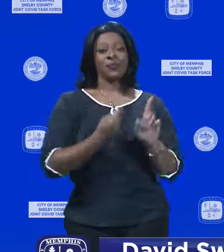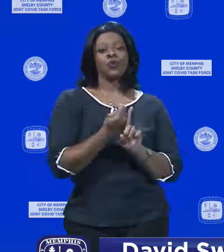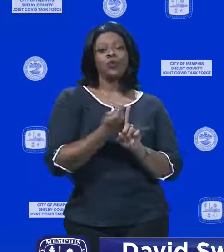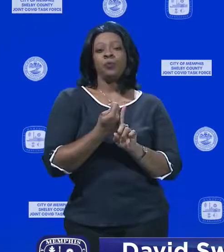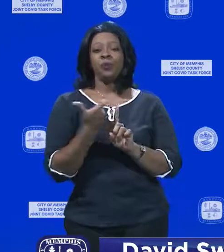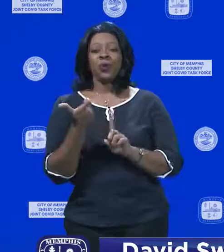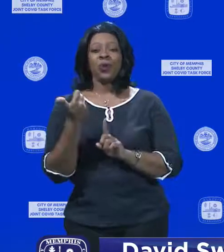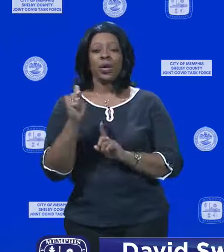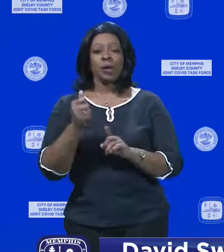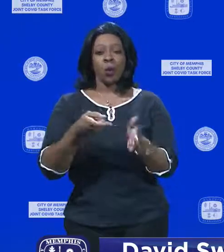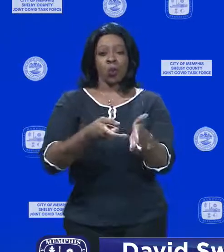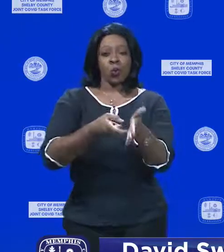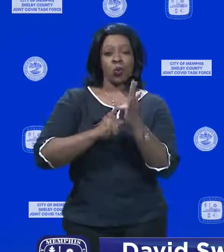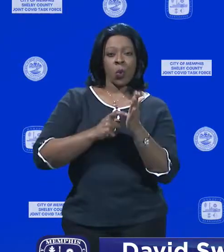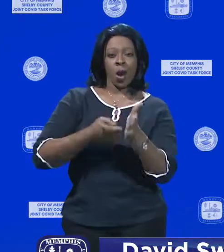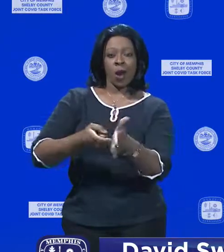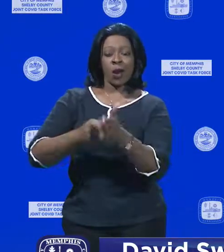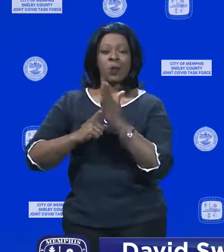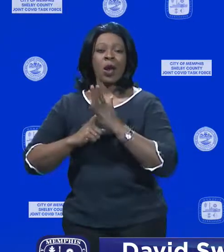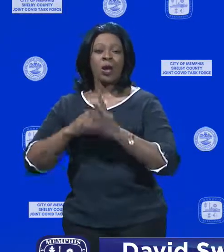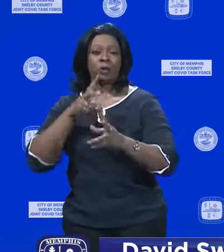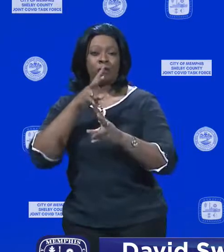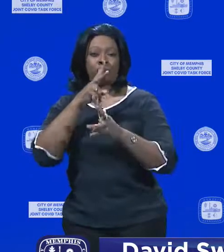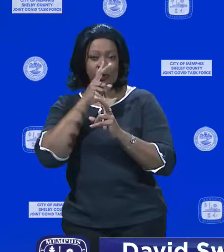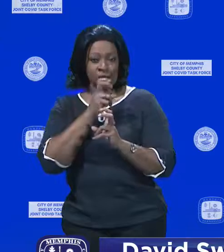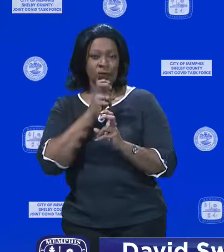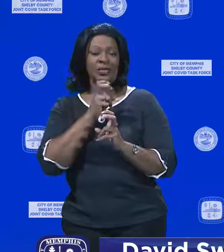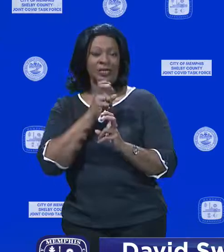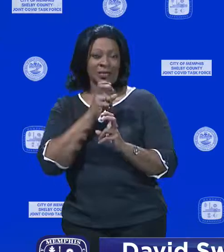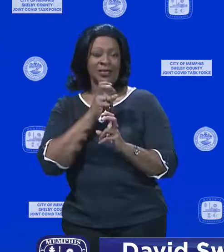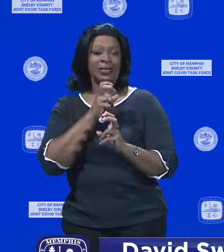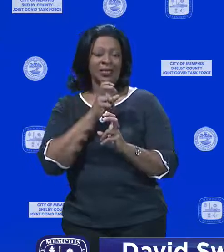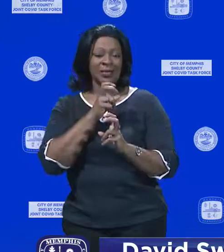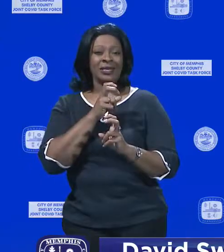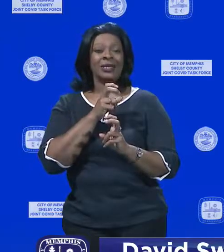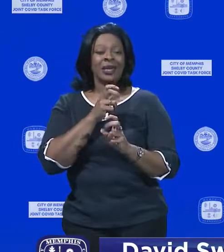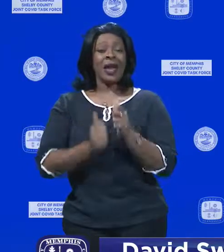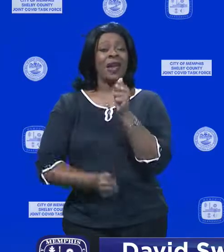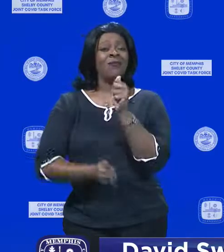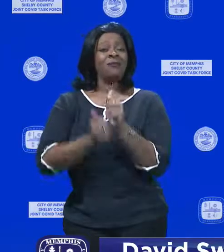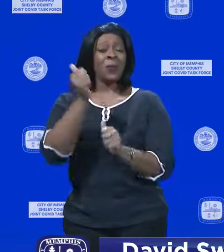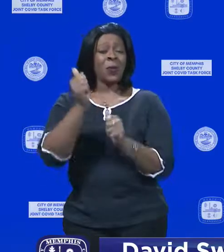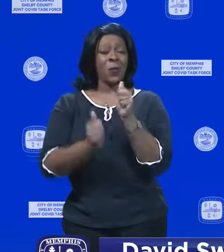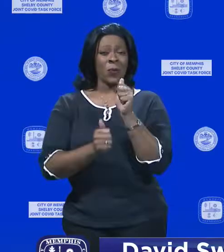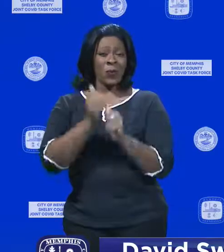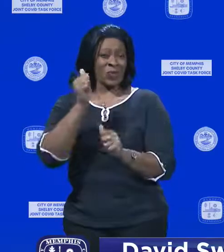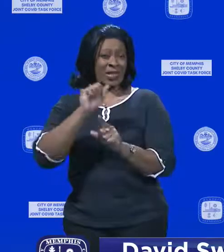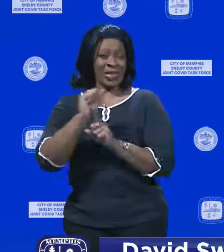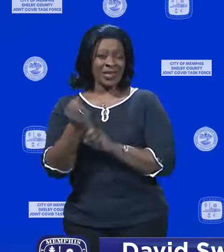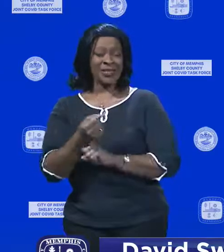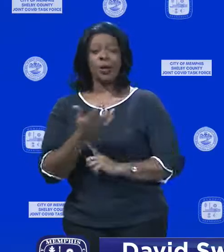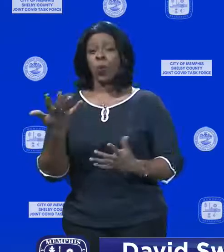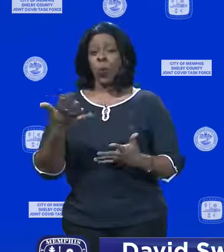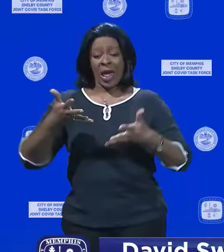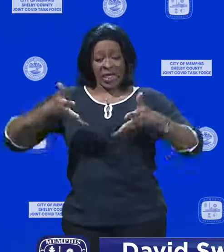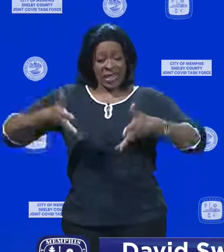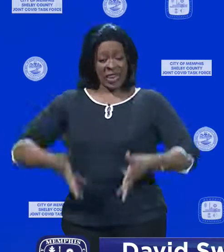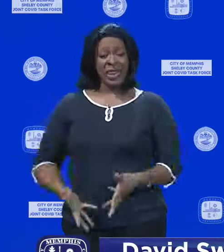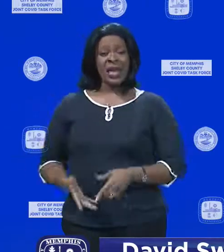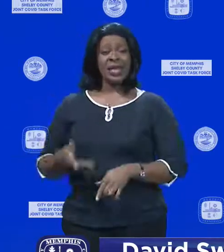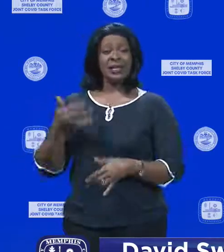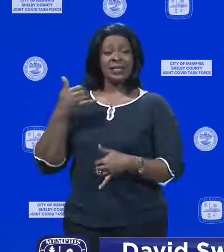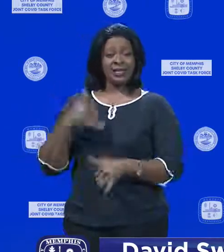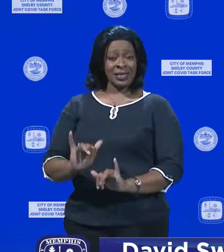any required restrictions in the vast majority of cases. What does remain in